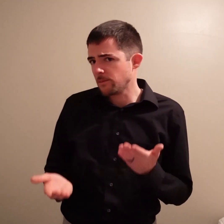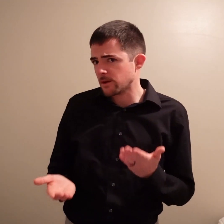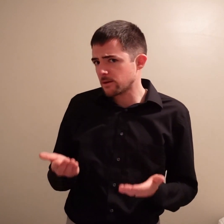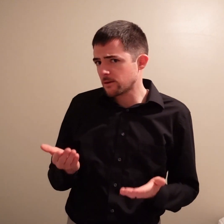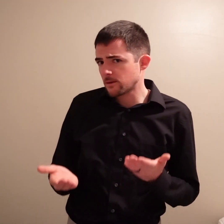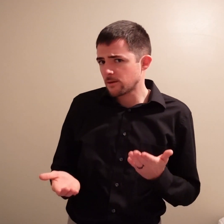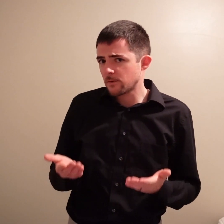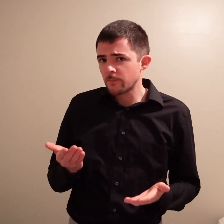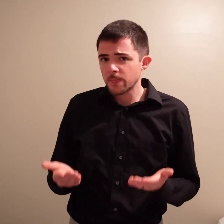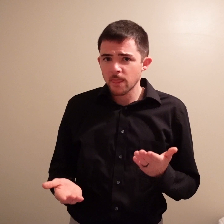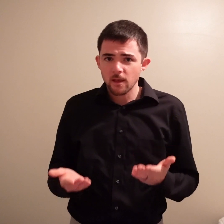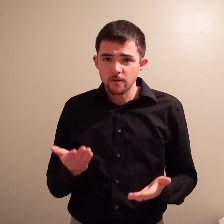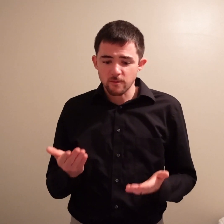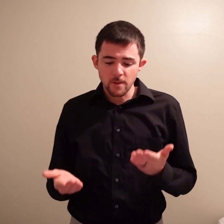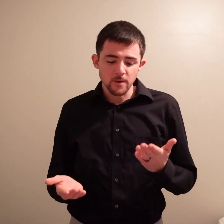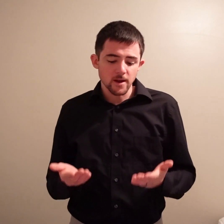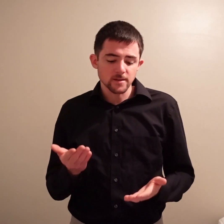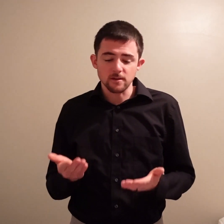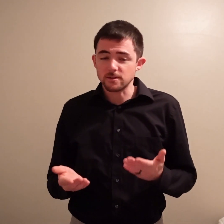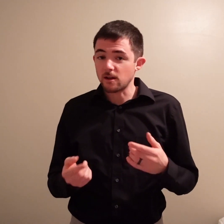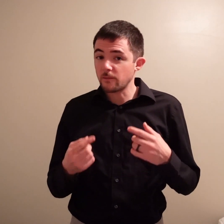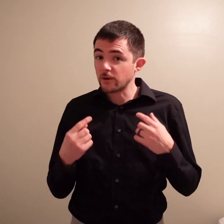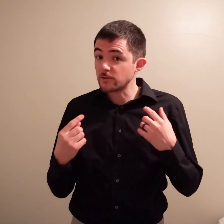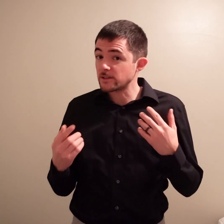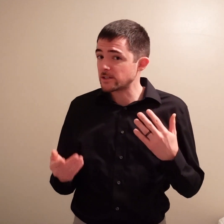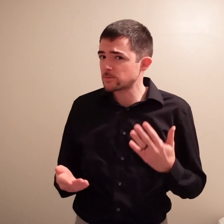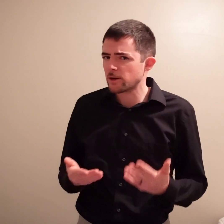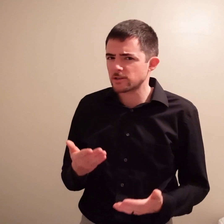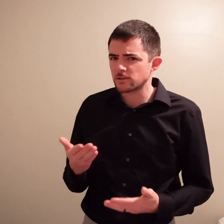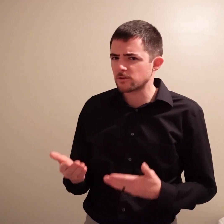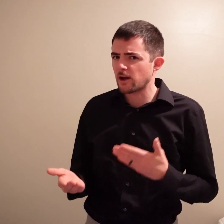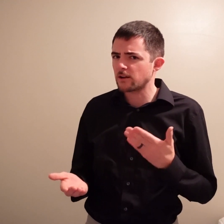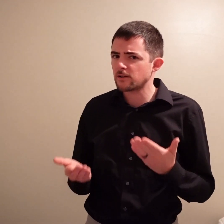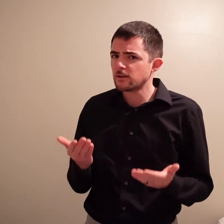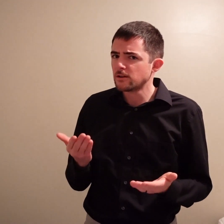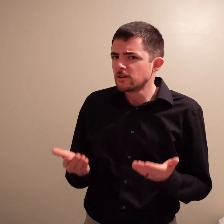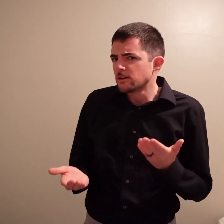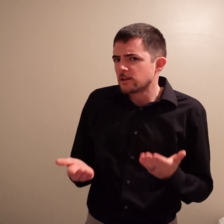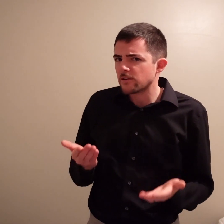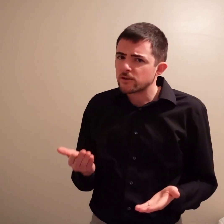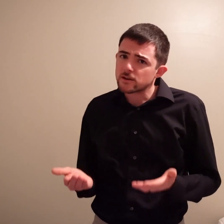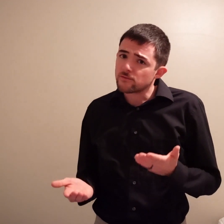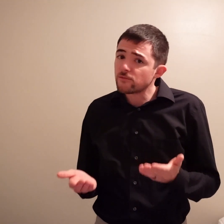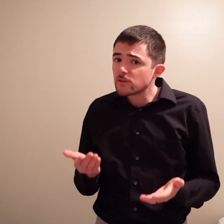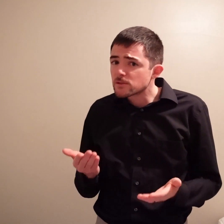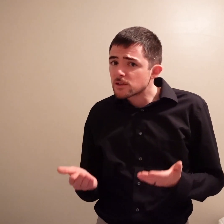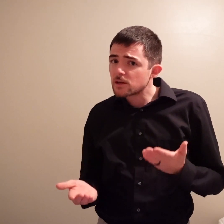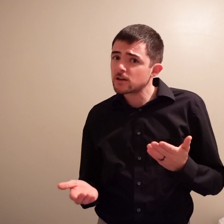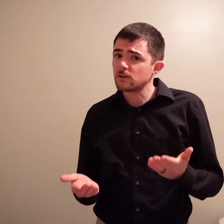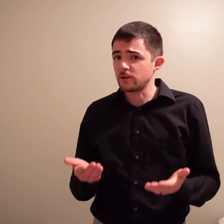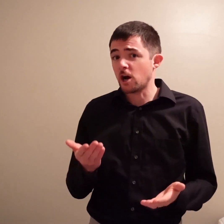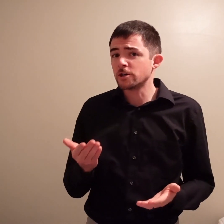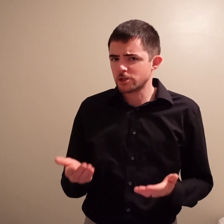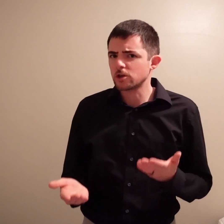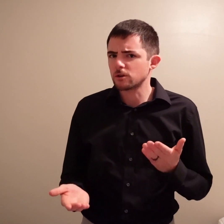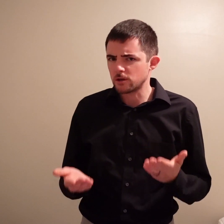Maybe. And remember, ASL is all about using expressions, so kind of give a confused look or an unsure look.